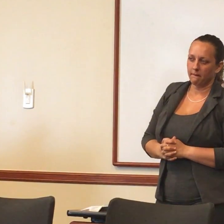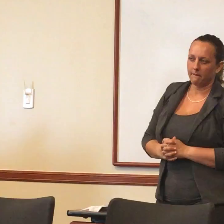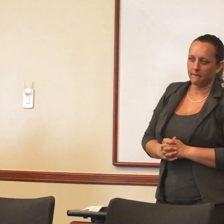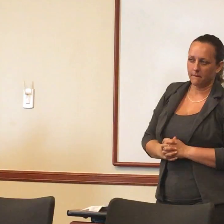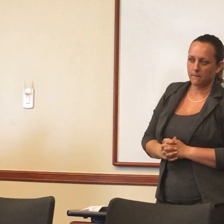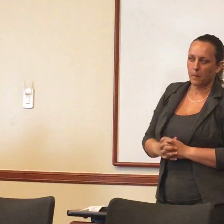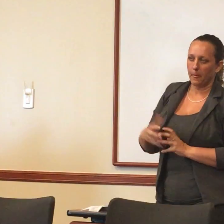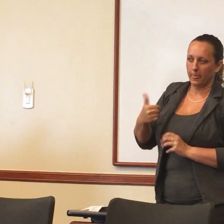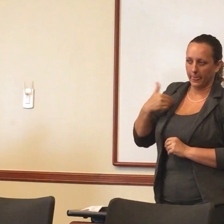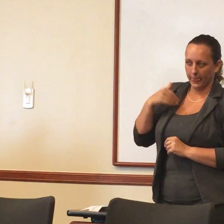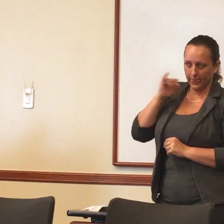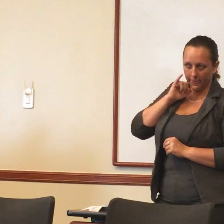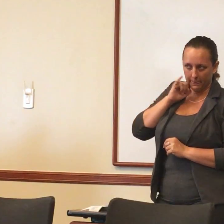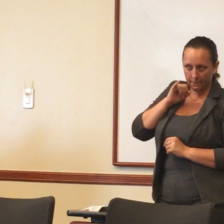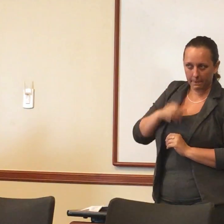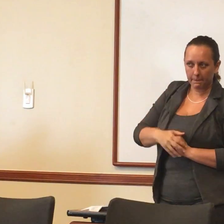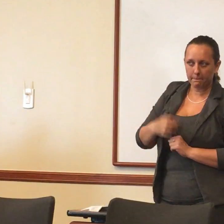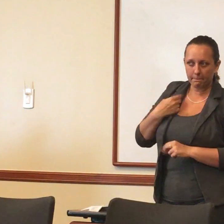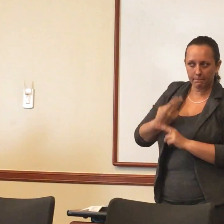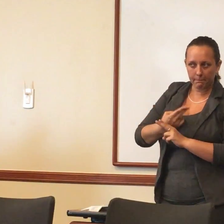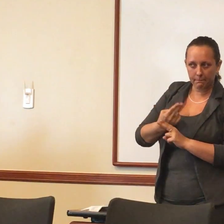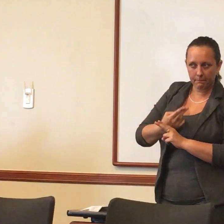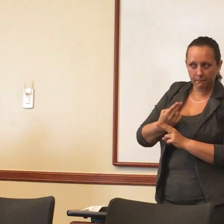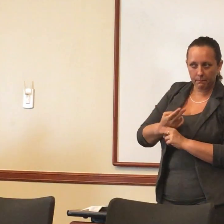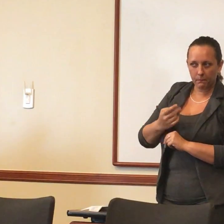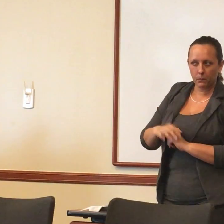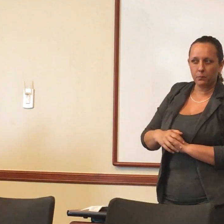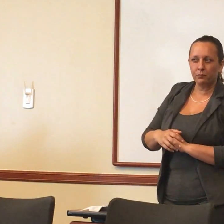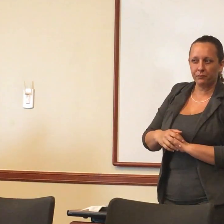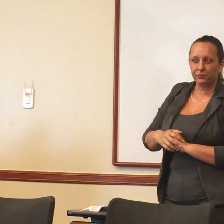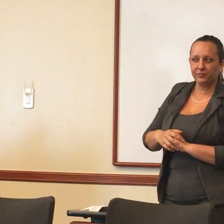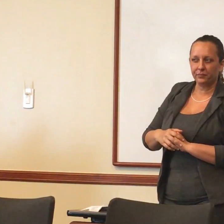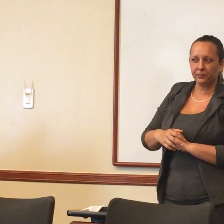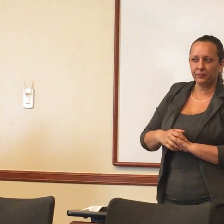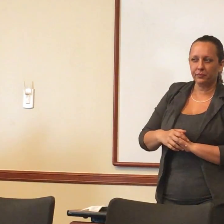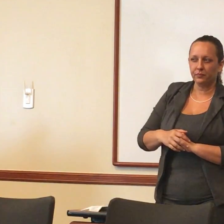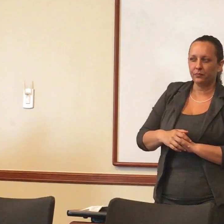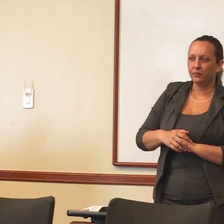I have an iPhone, and,